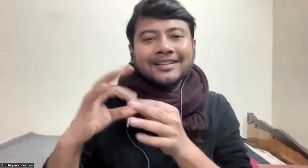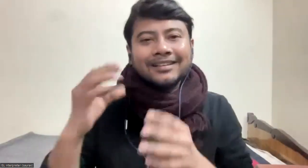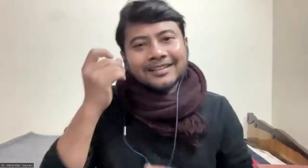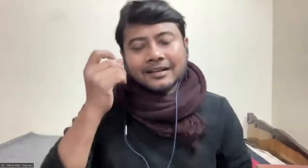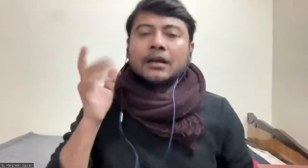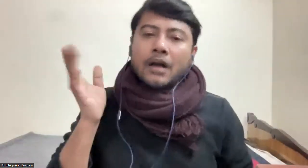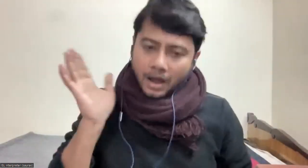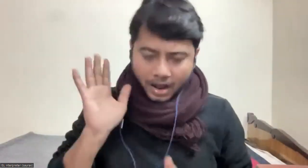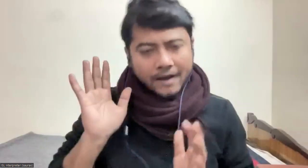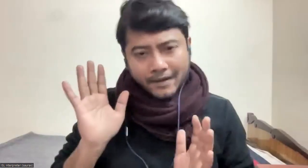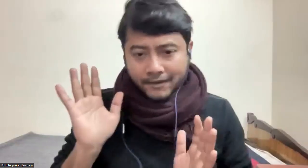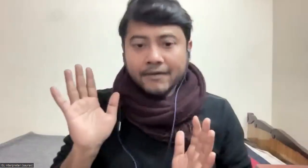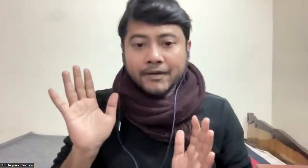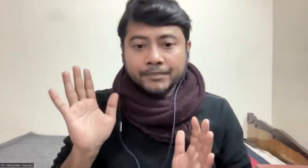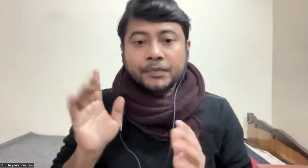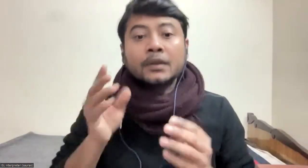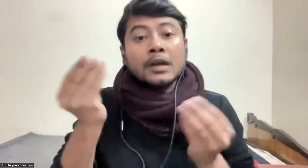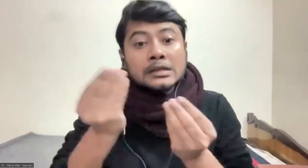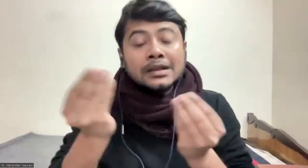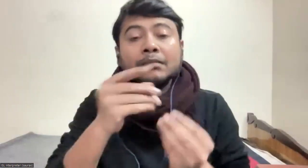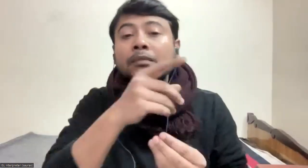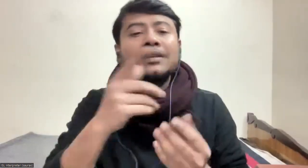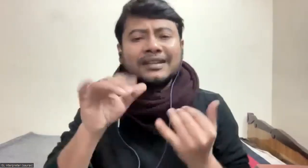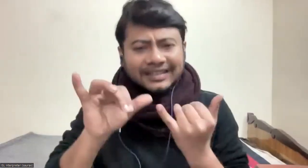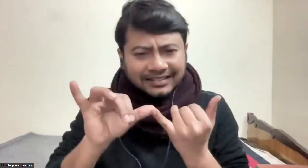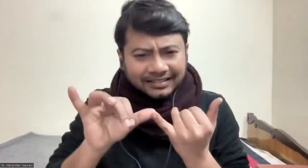Krishna, God doesn't has a form. God is formless.